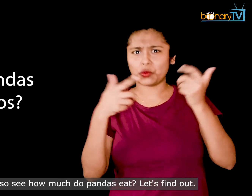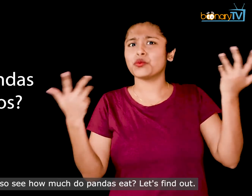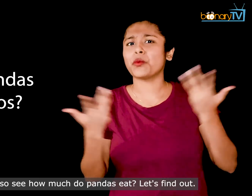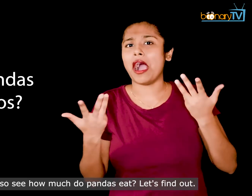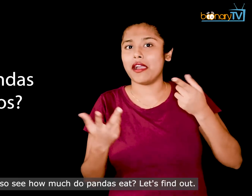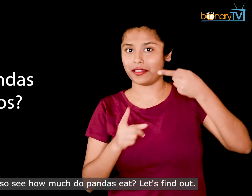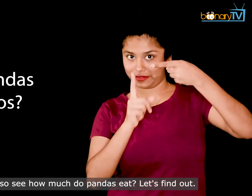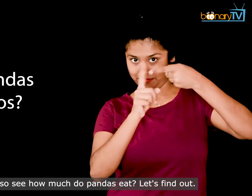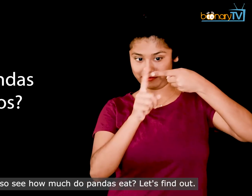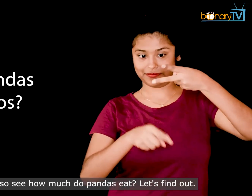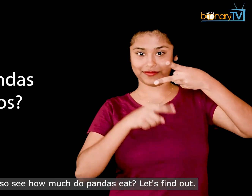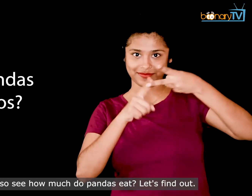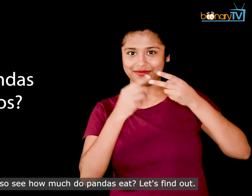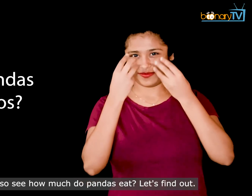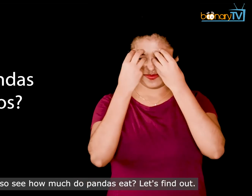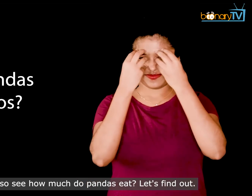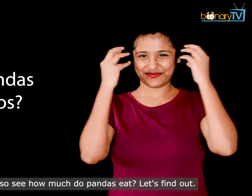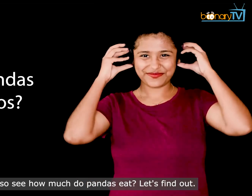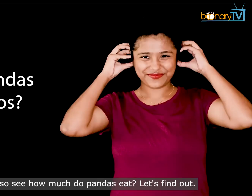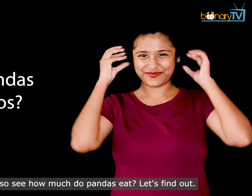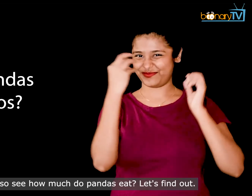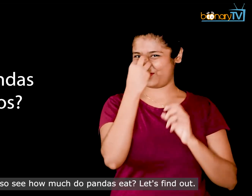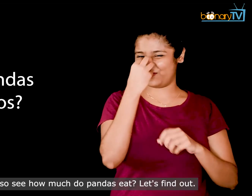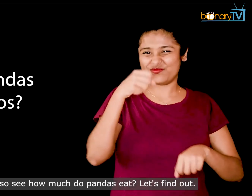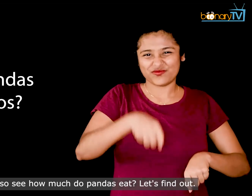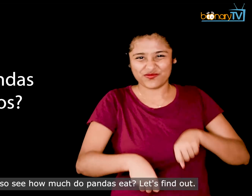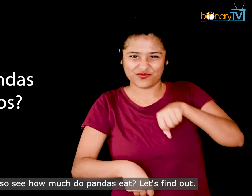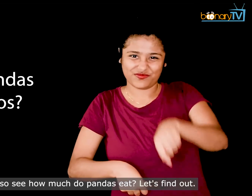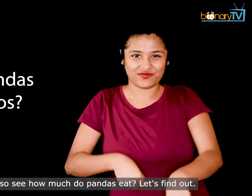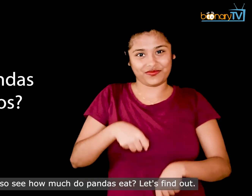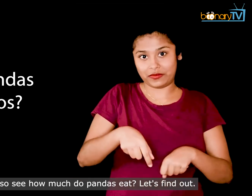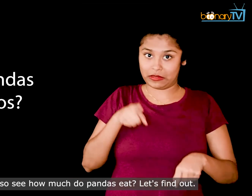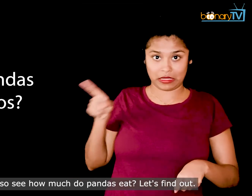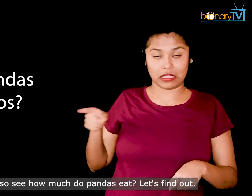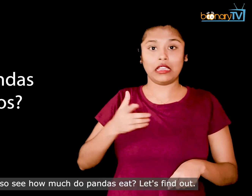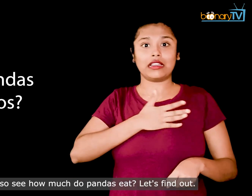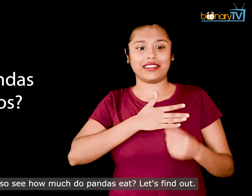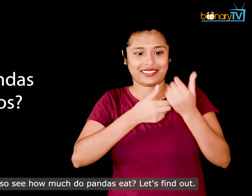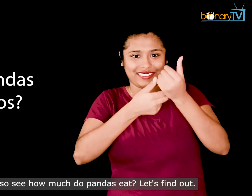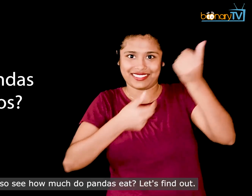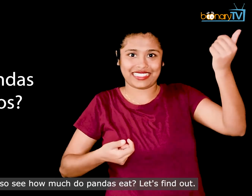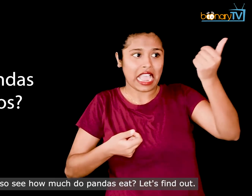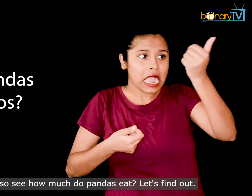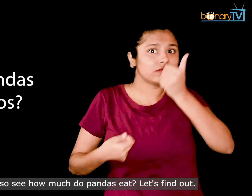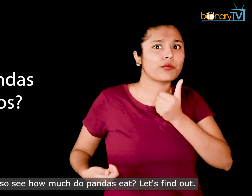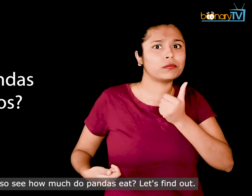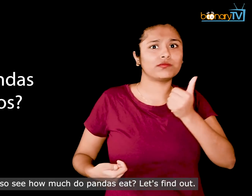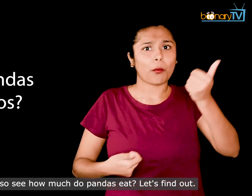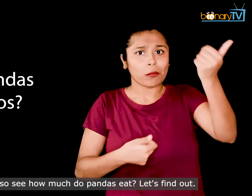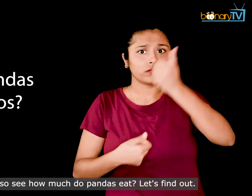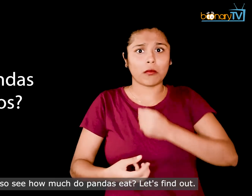And we will also see how much do pandas eat?